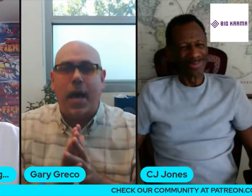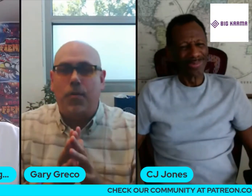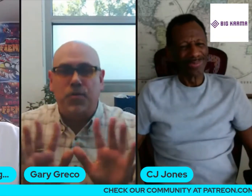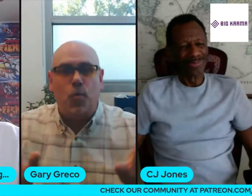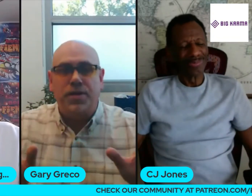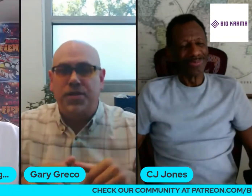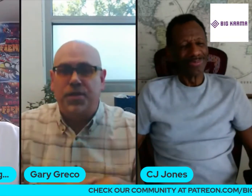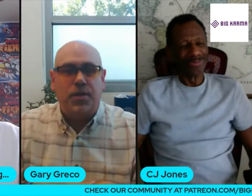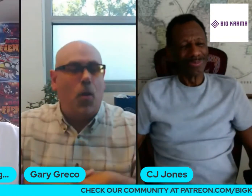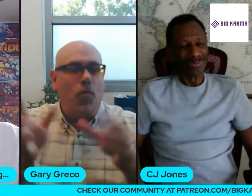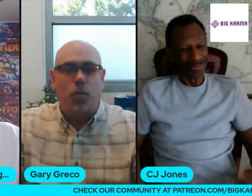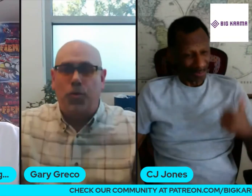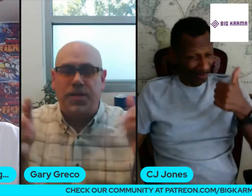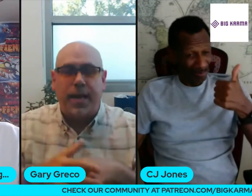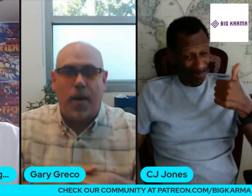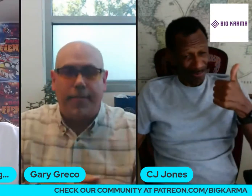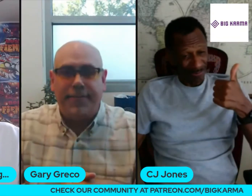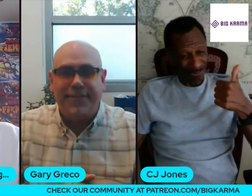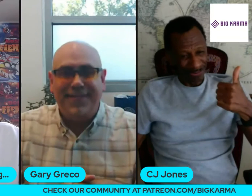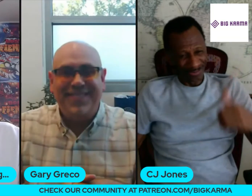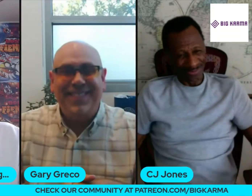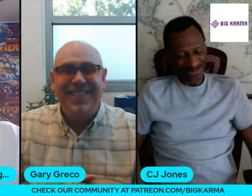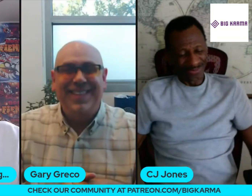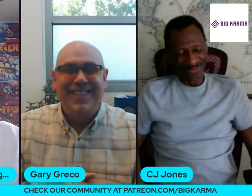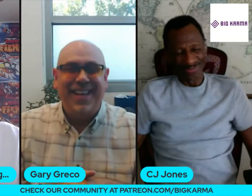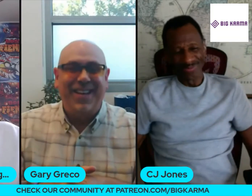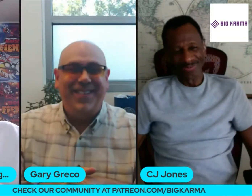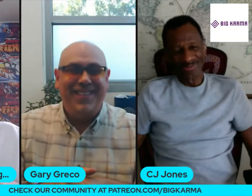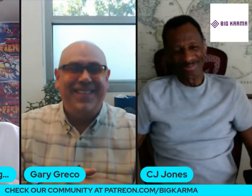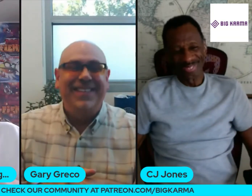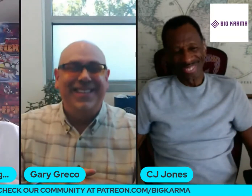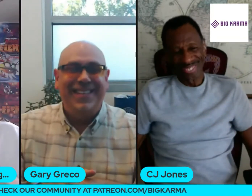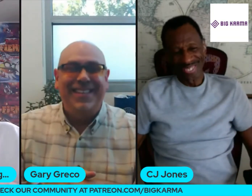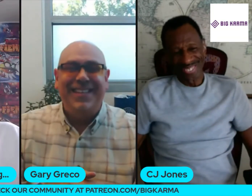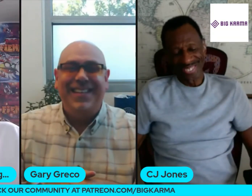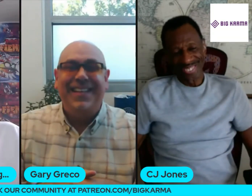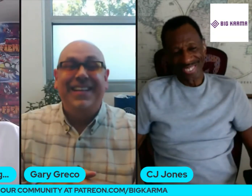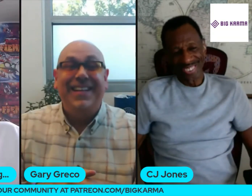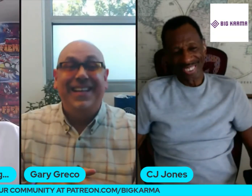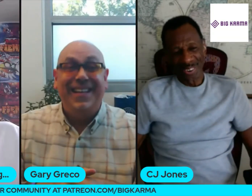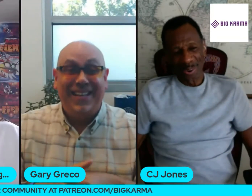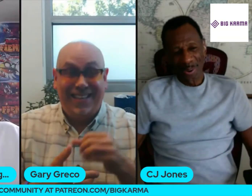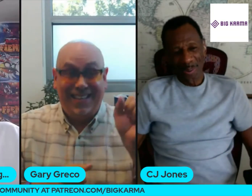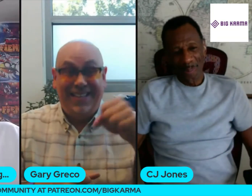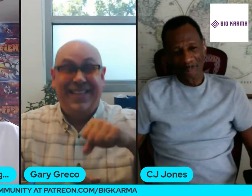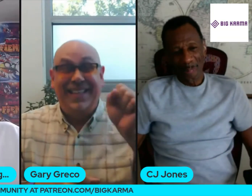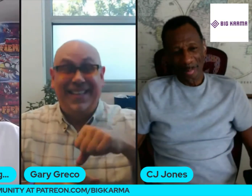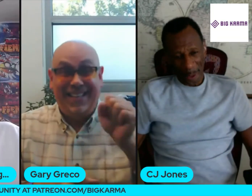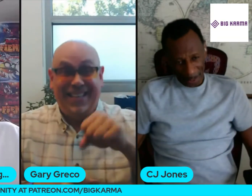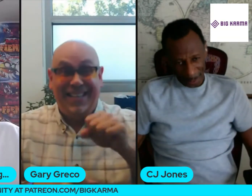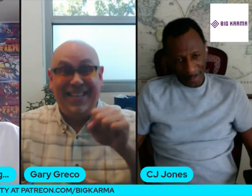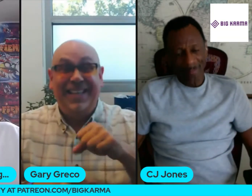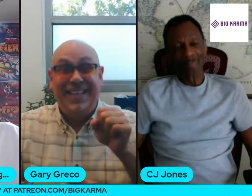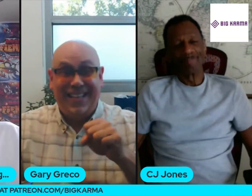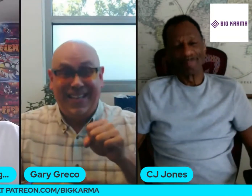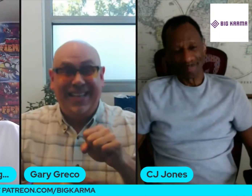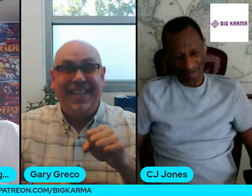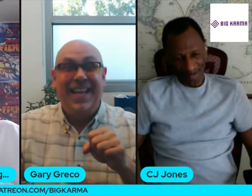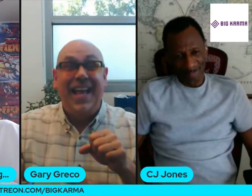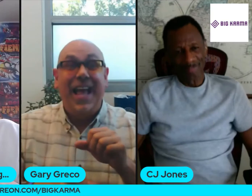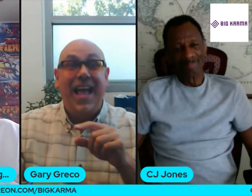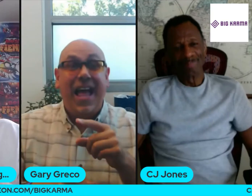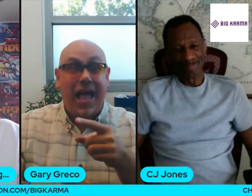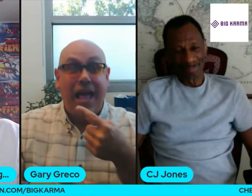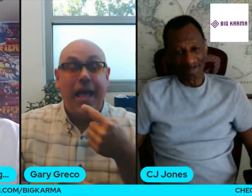like flowers. Once this is over, we'll take off. Yes, Thank you. as I was going into with Dr. Perret last time,